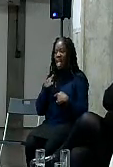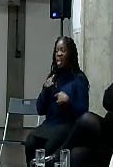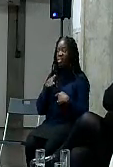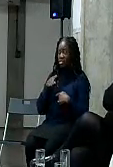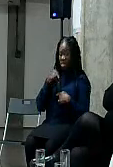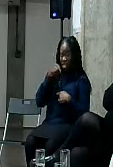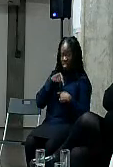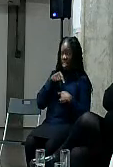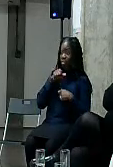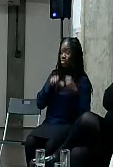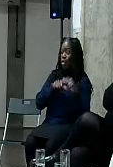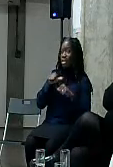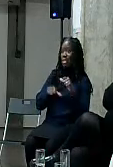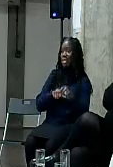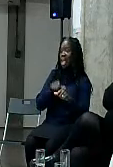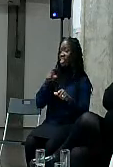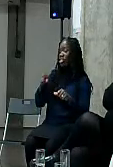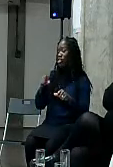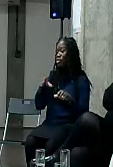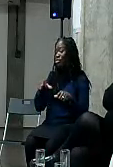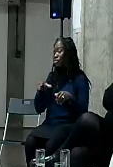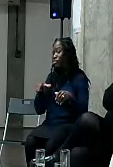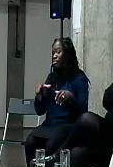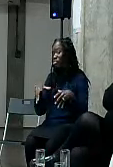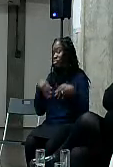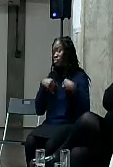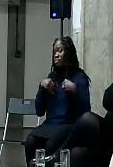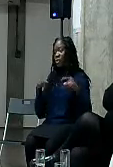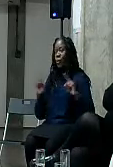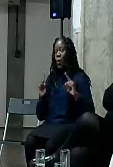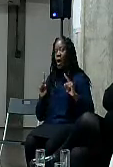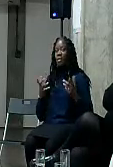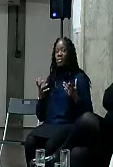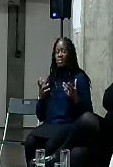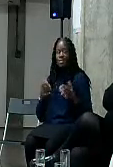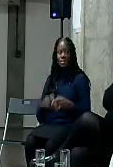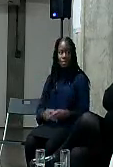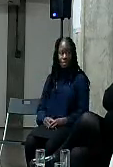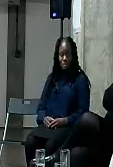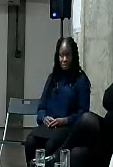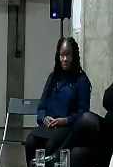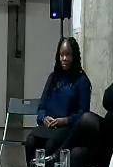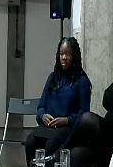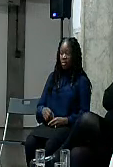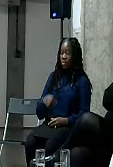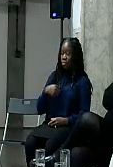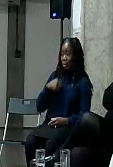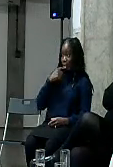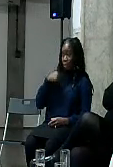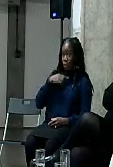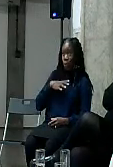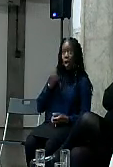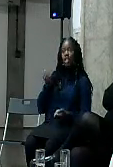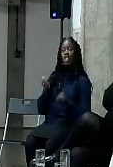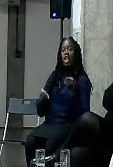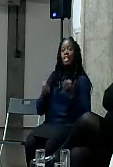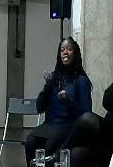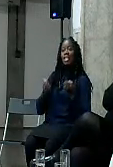you know, this process?" And we said, "Oh, we want justice." And he